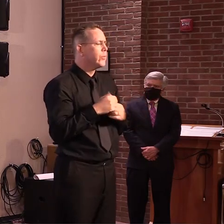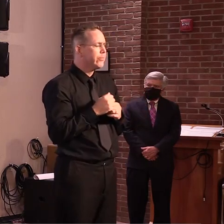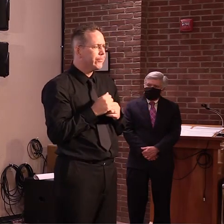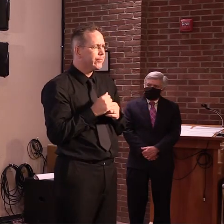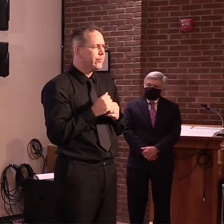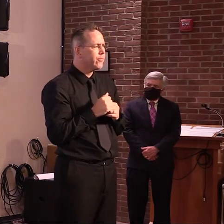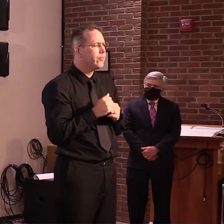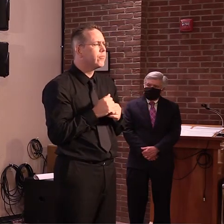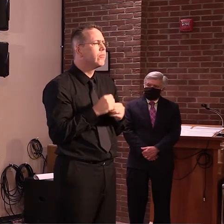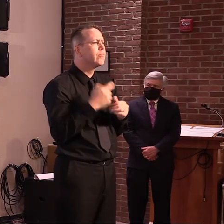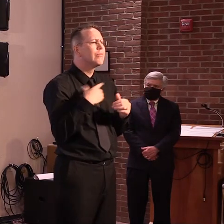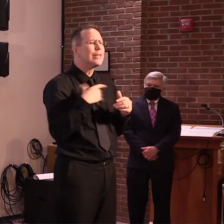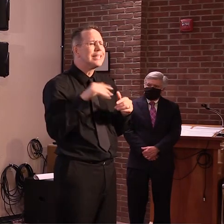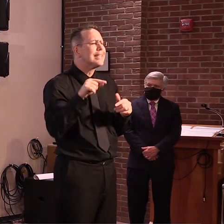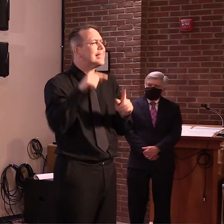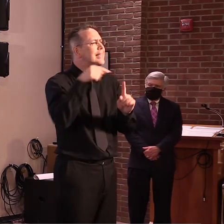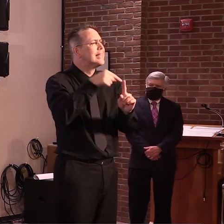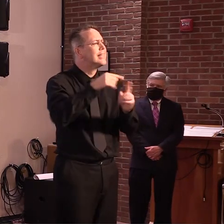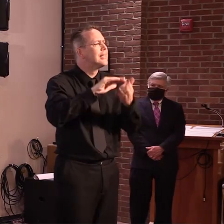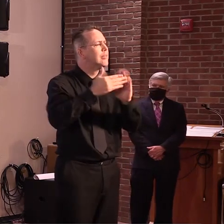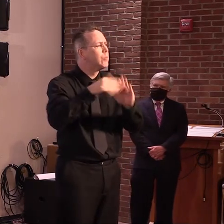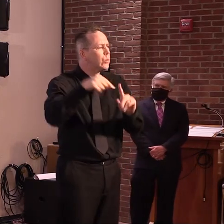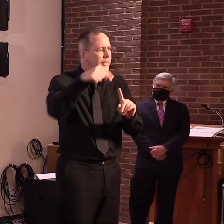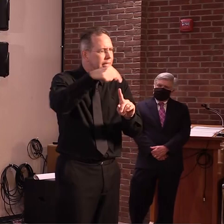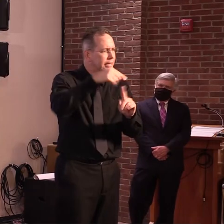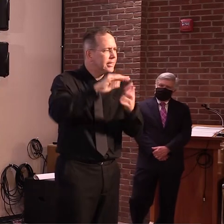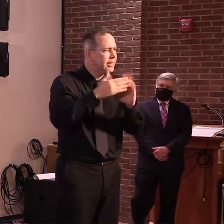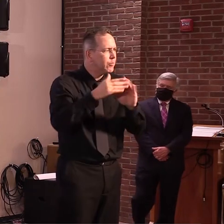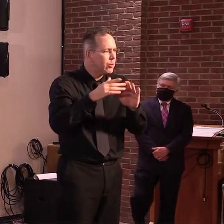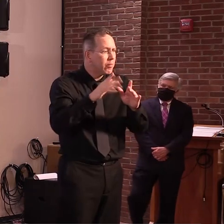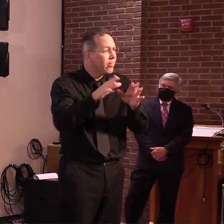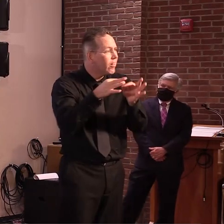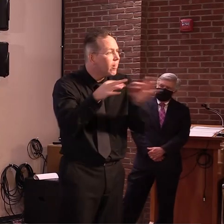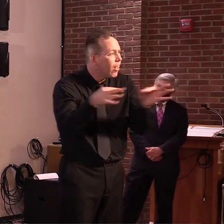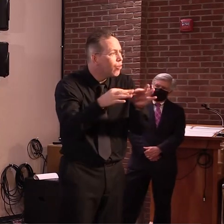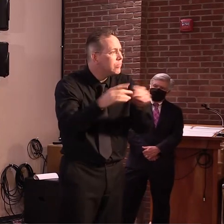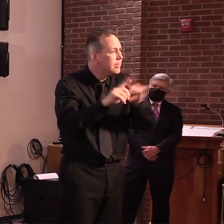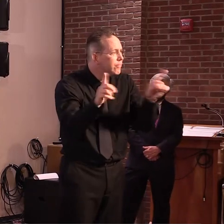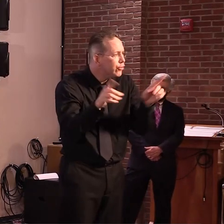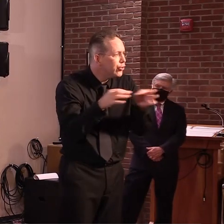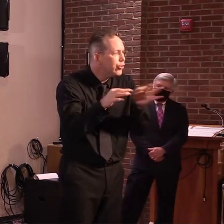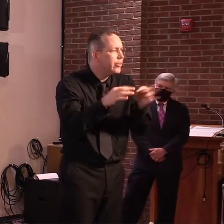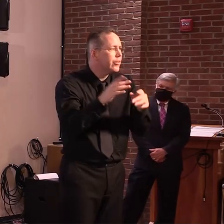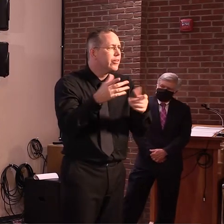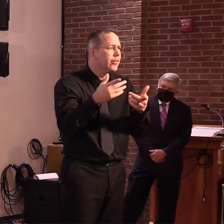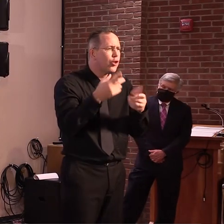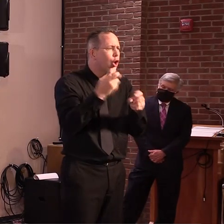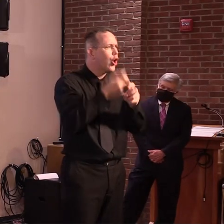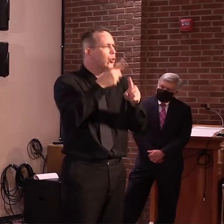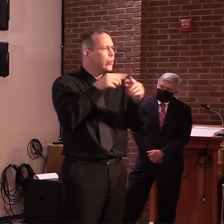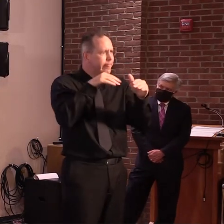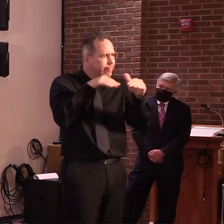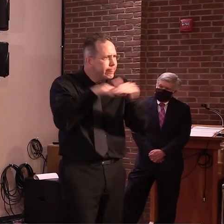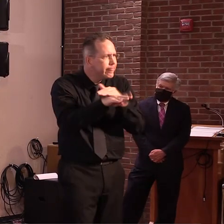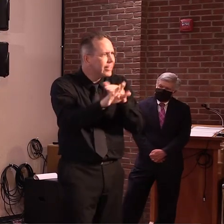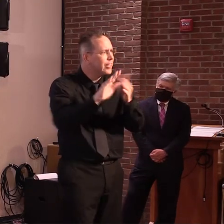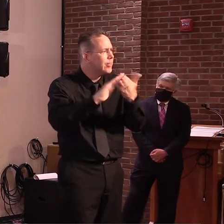may be harder to reach, may be harder to converse with, may require a lot of translation.